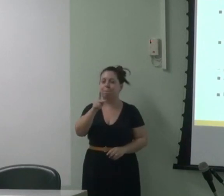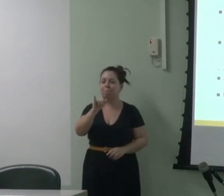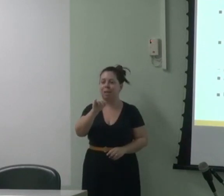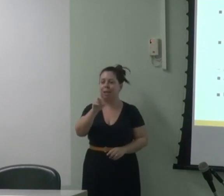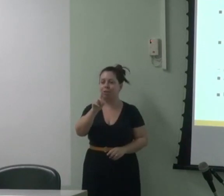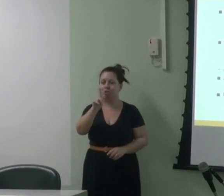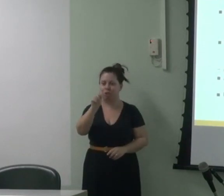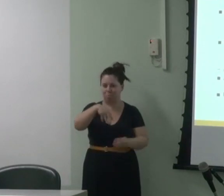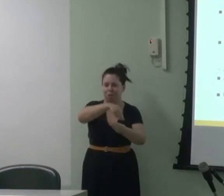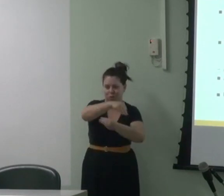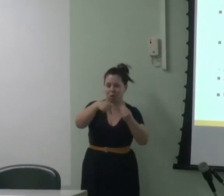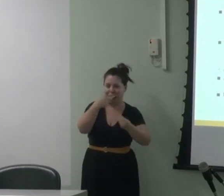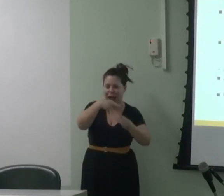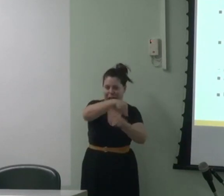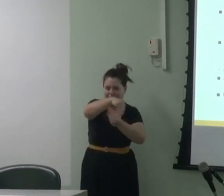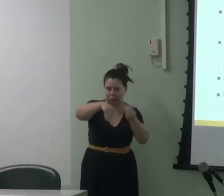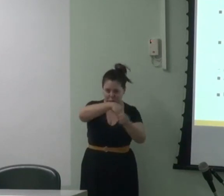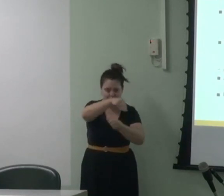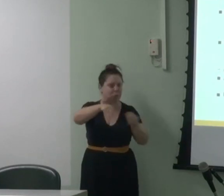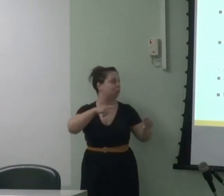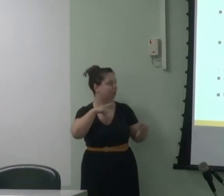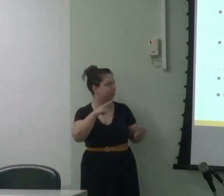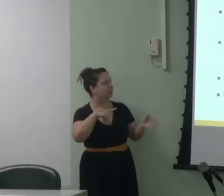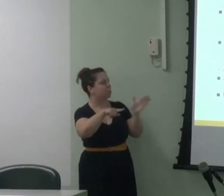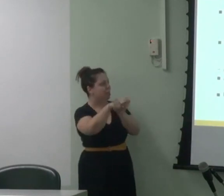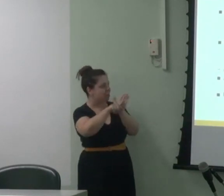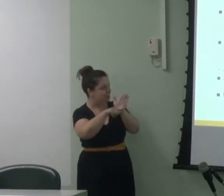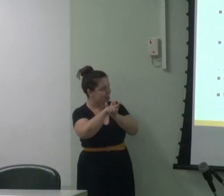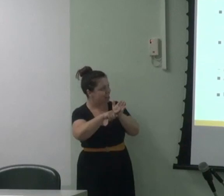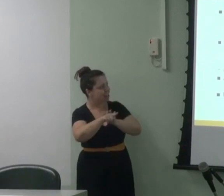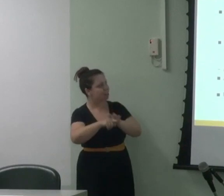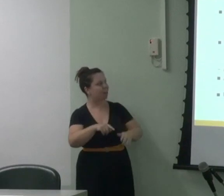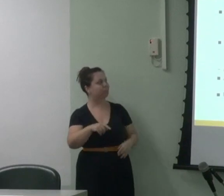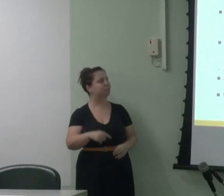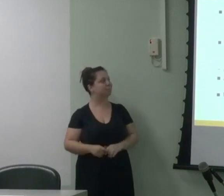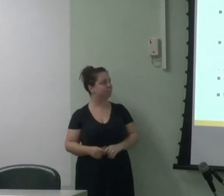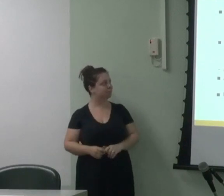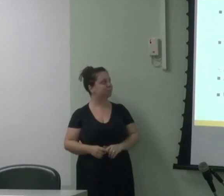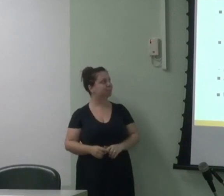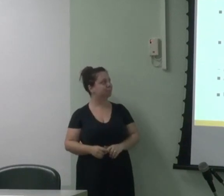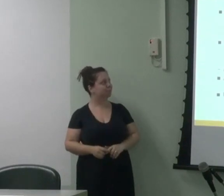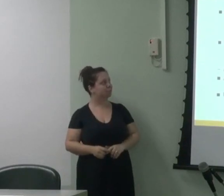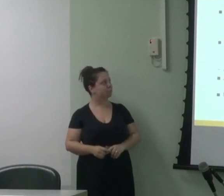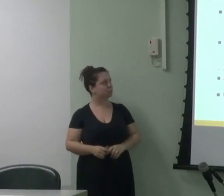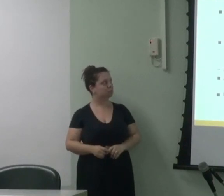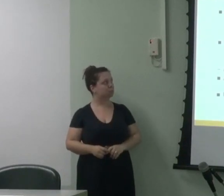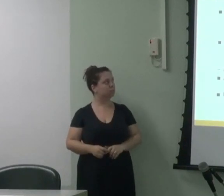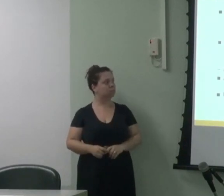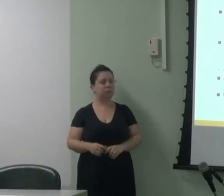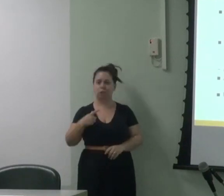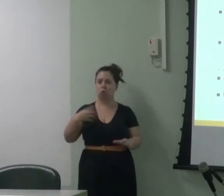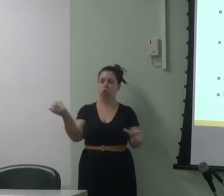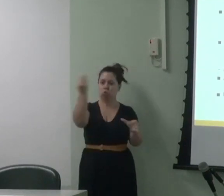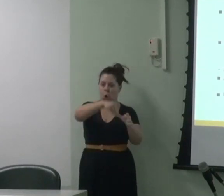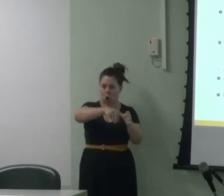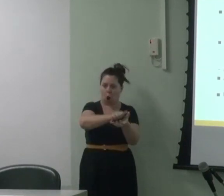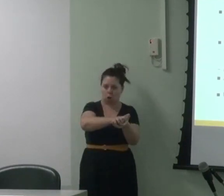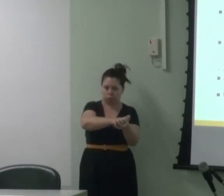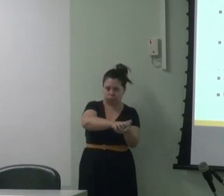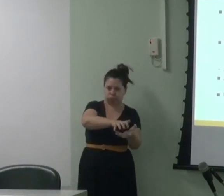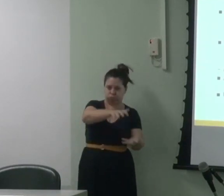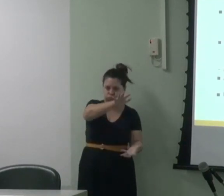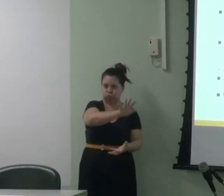be able to search them in one place, and these are these